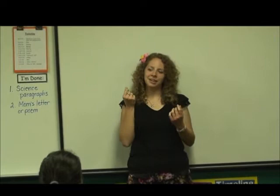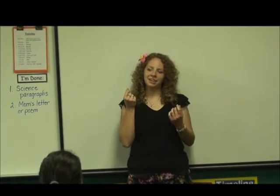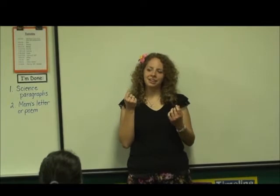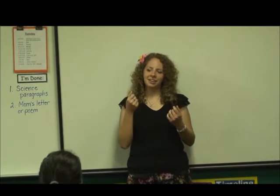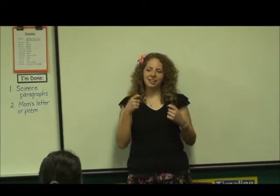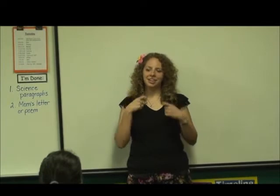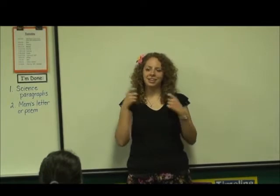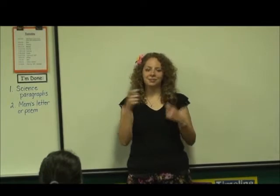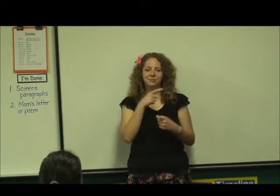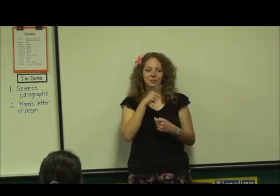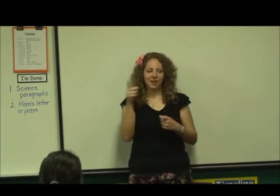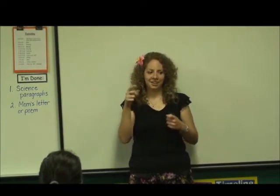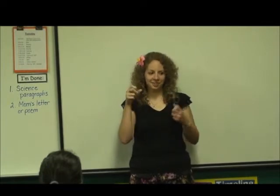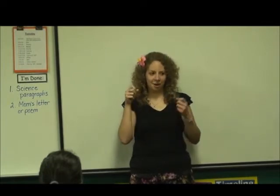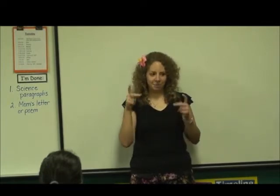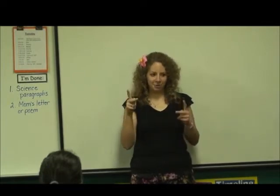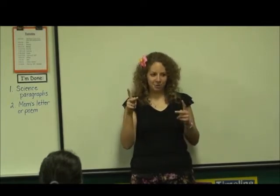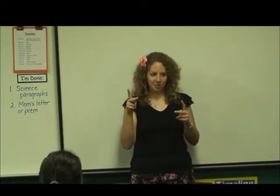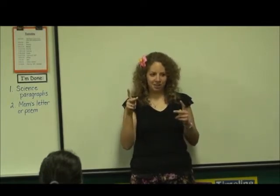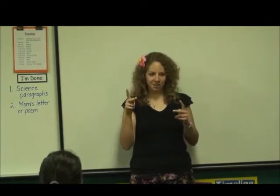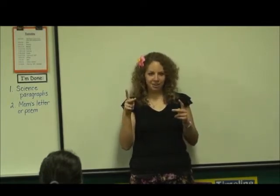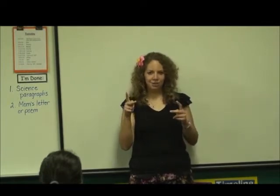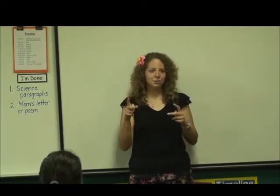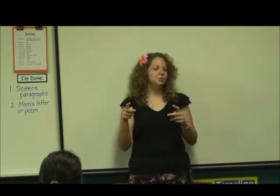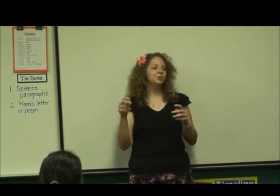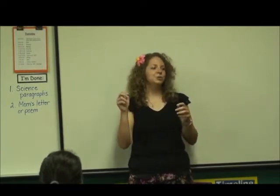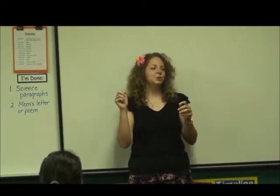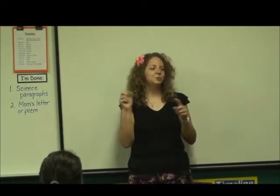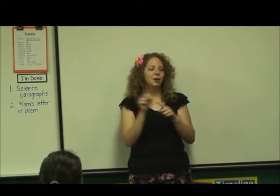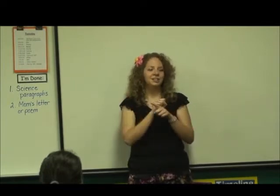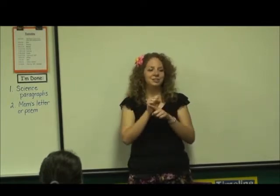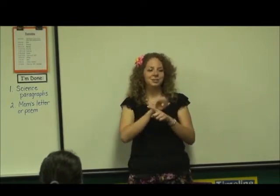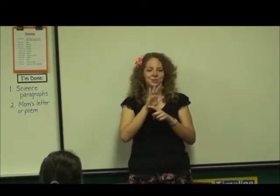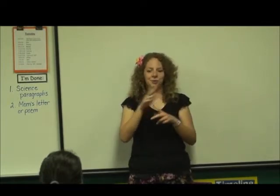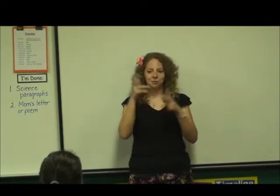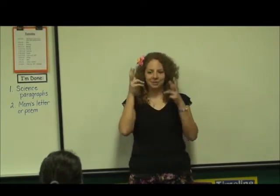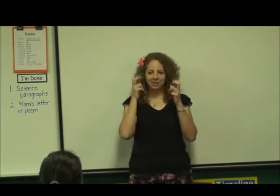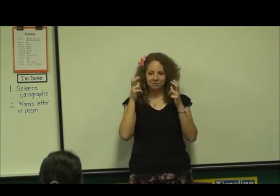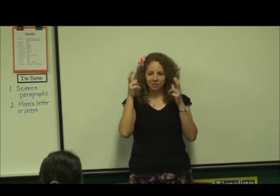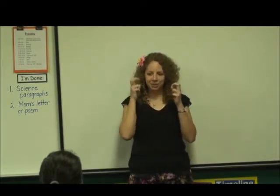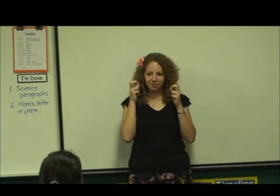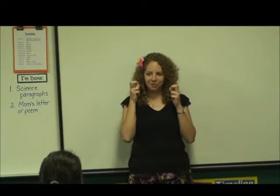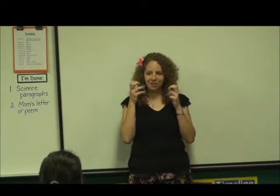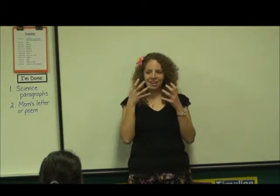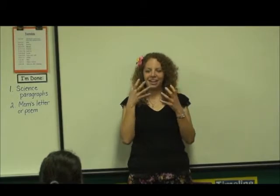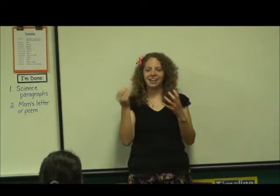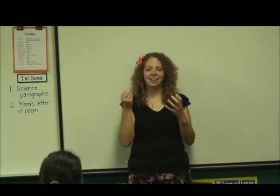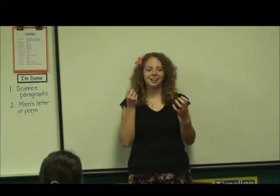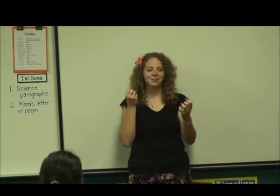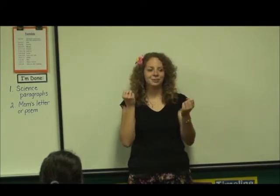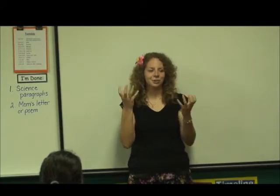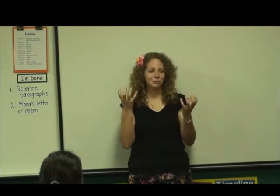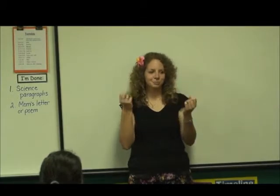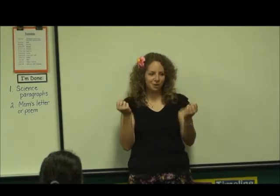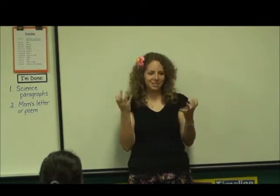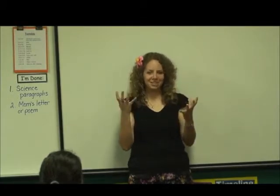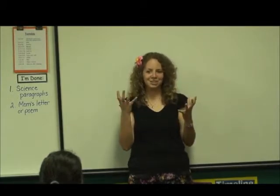bit and give you guys an opportunity to practice your receptive and your